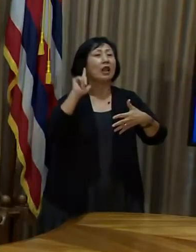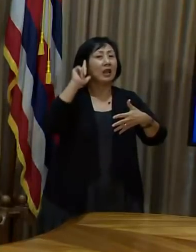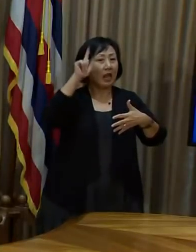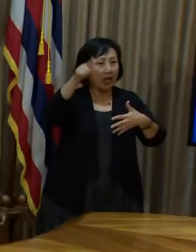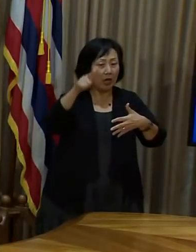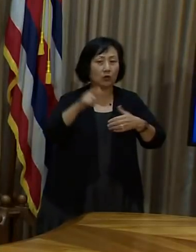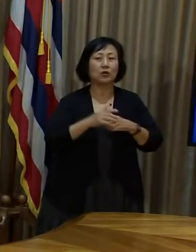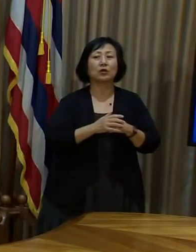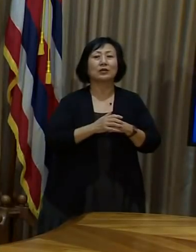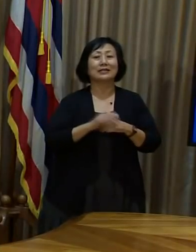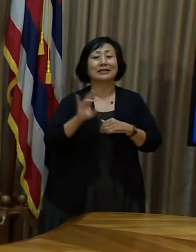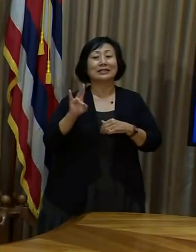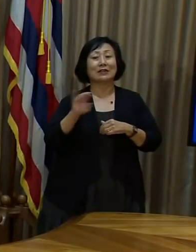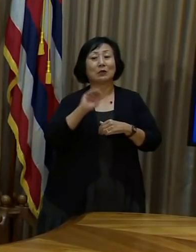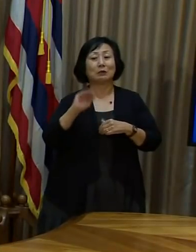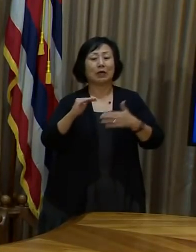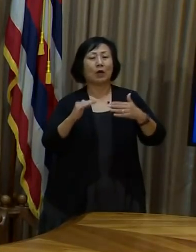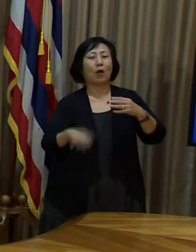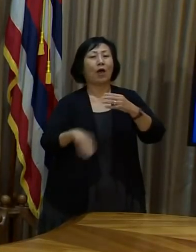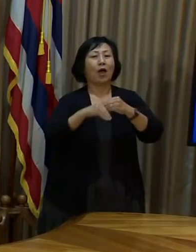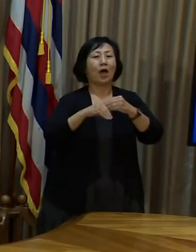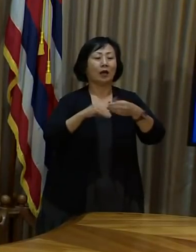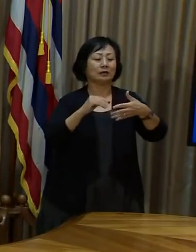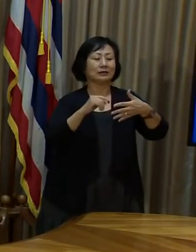to 70%.